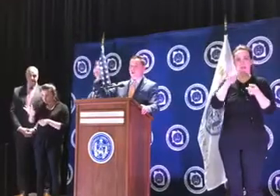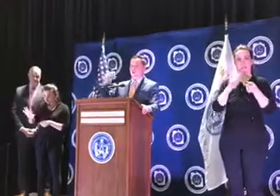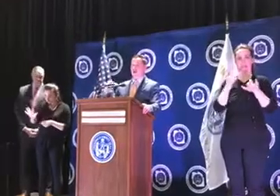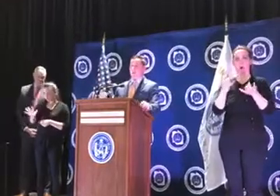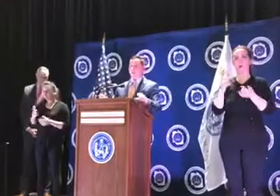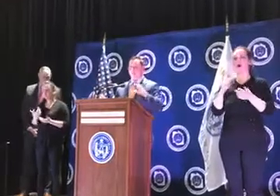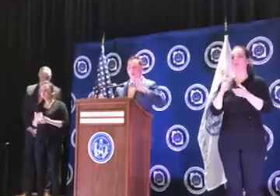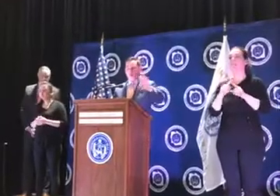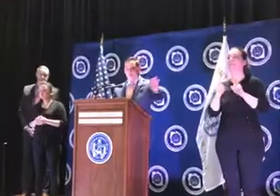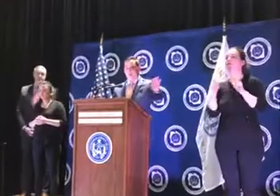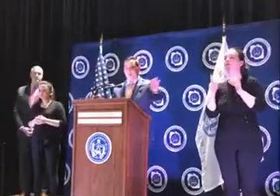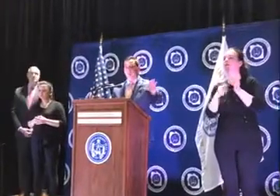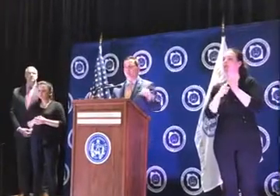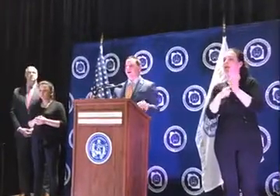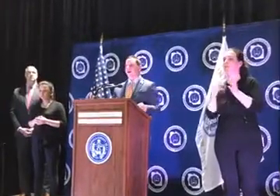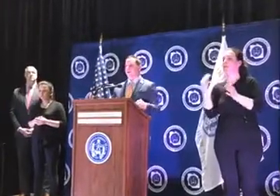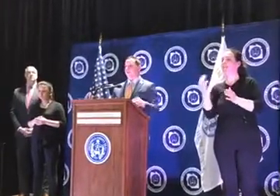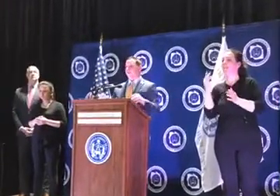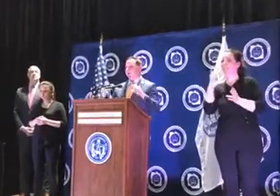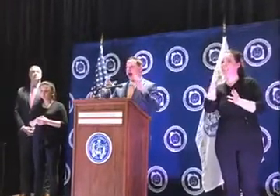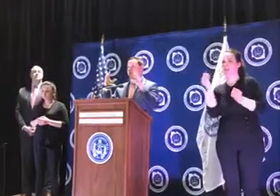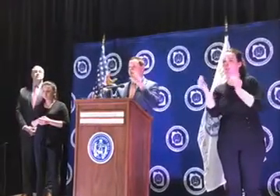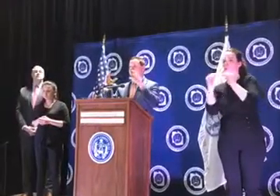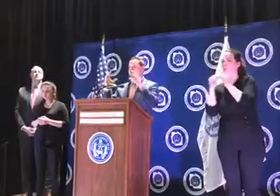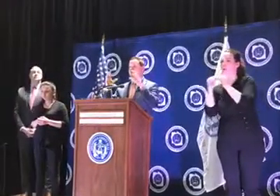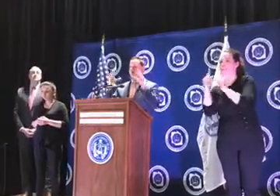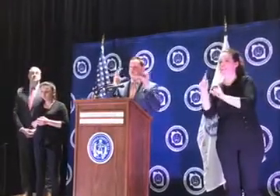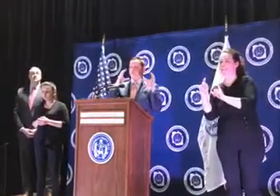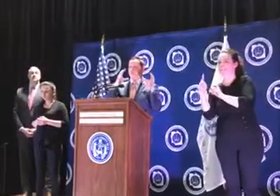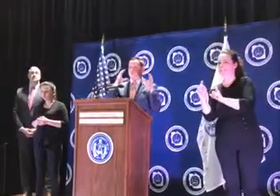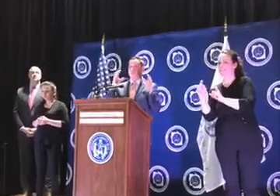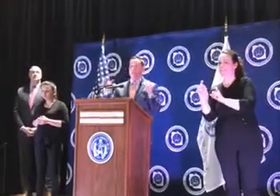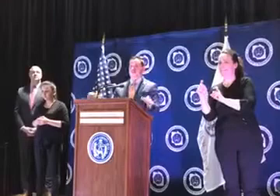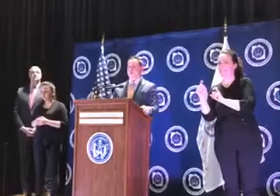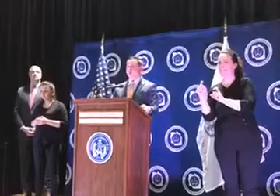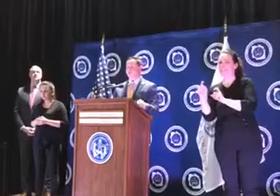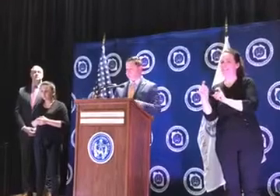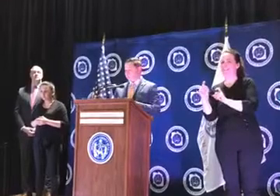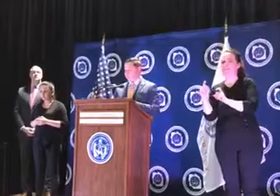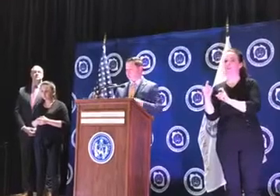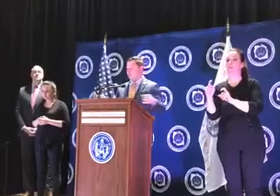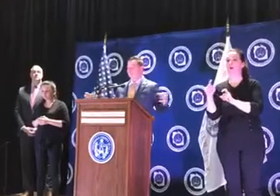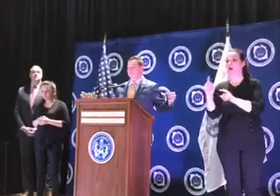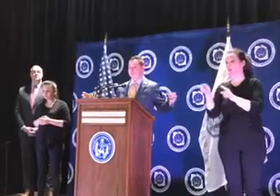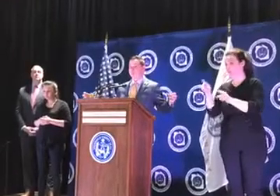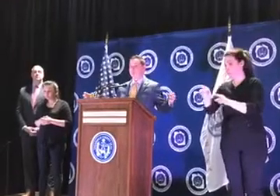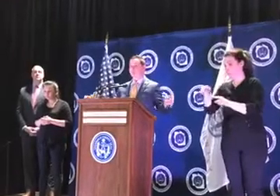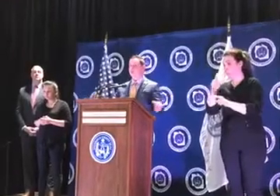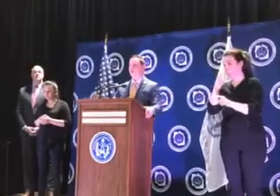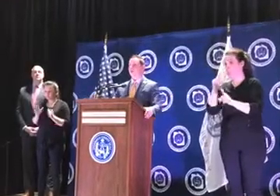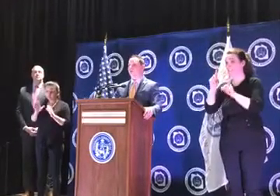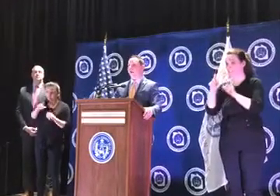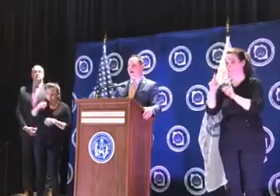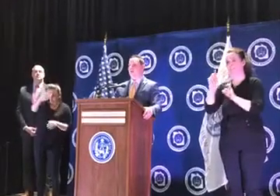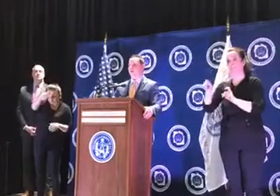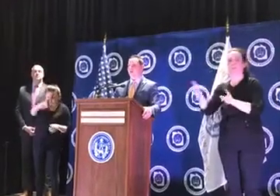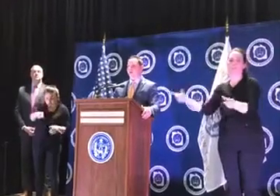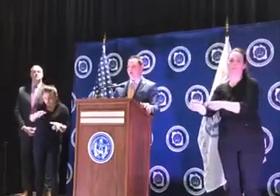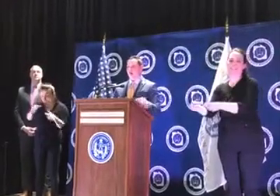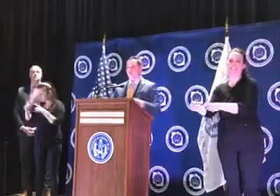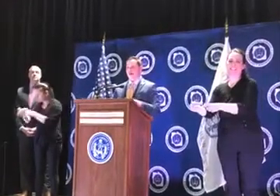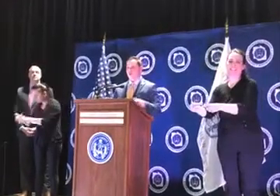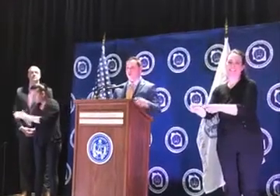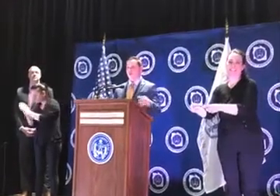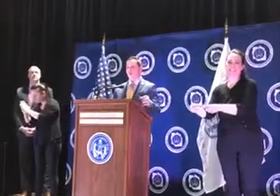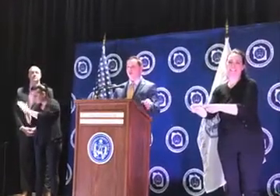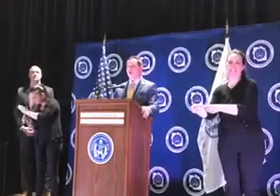a grip on them, and then we're quarantining, and then we're stopping those potential infections, and then by social distancing, we're able to